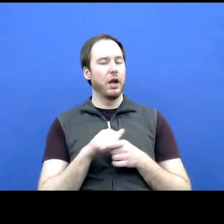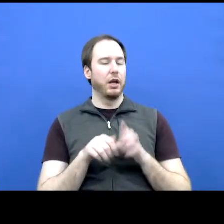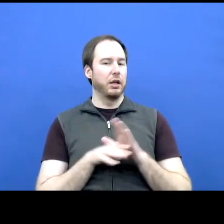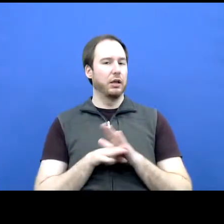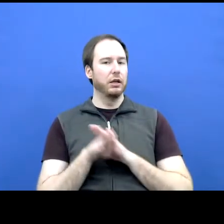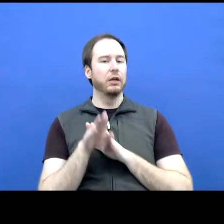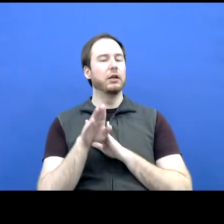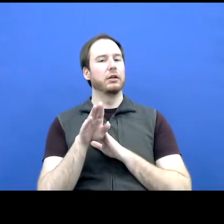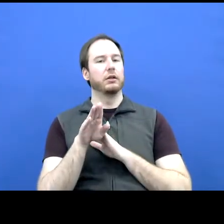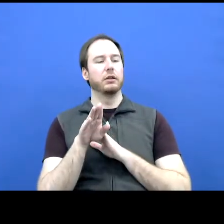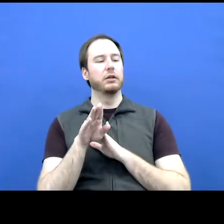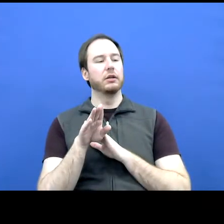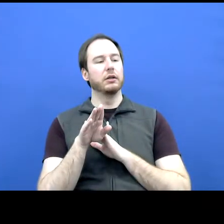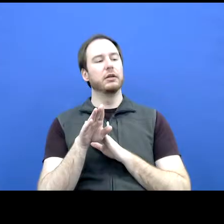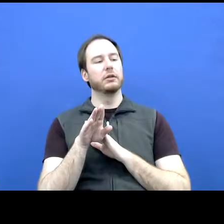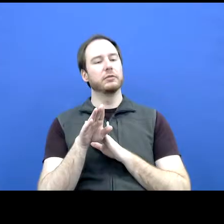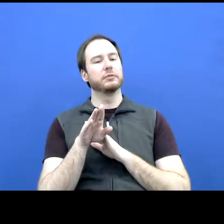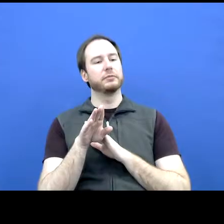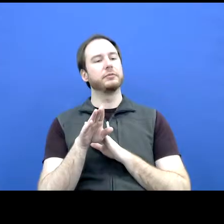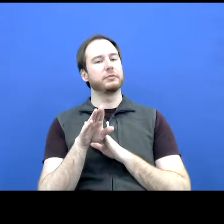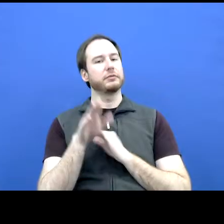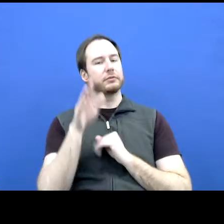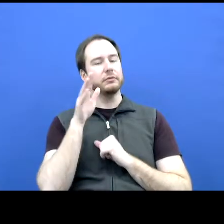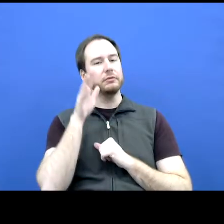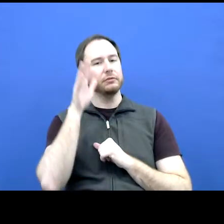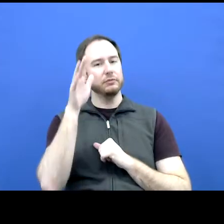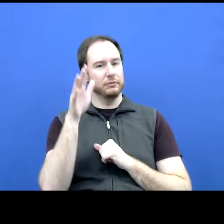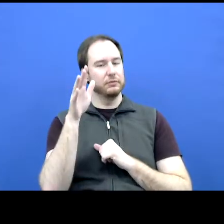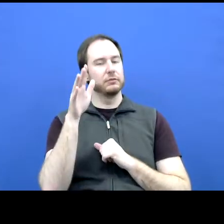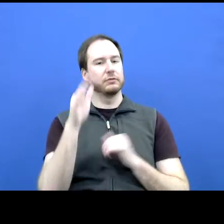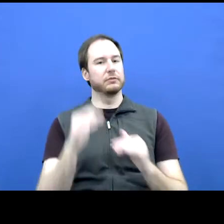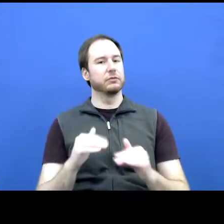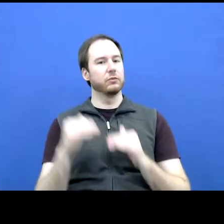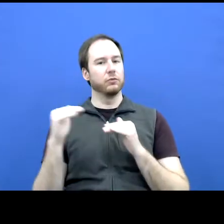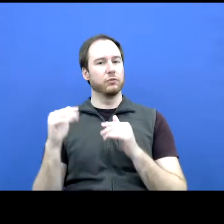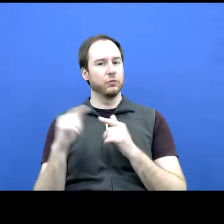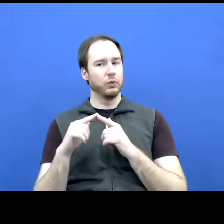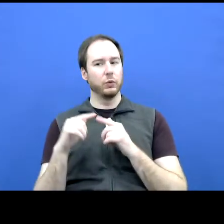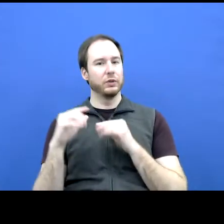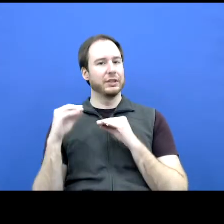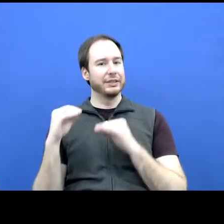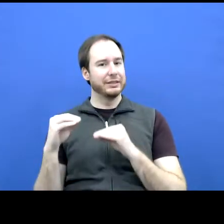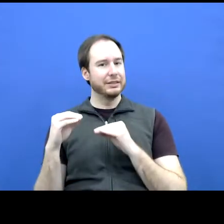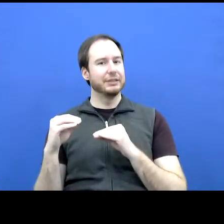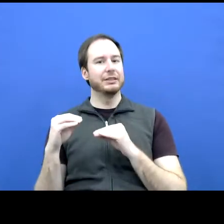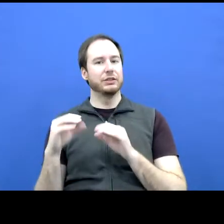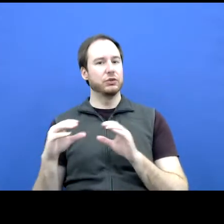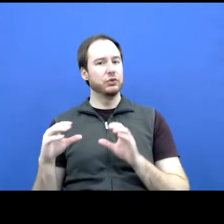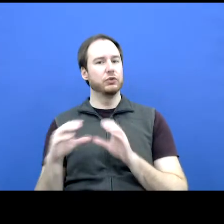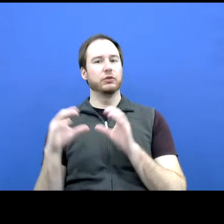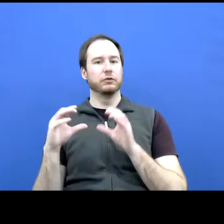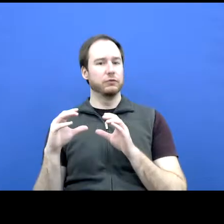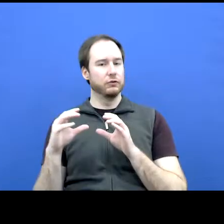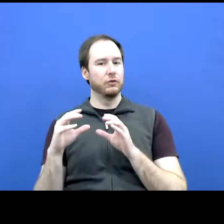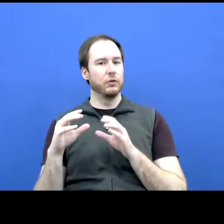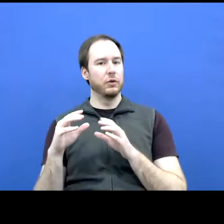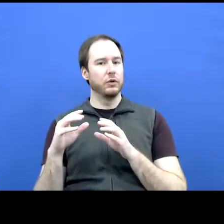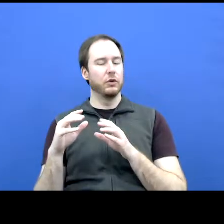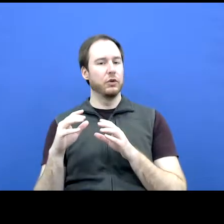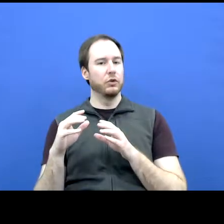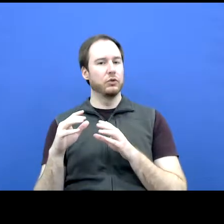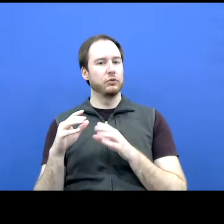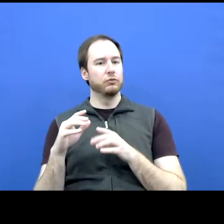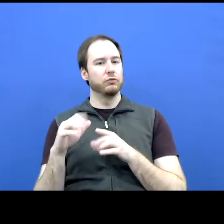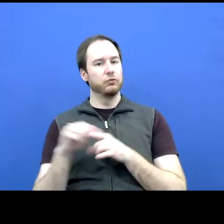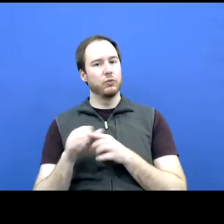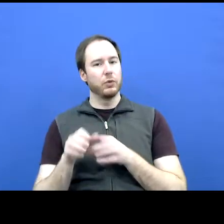skills, and ultimately move into either a teacher certification track, a social work